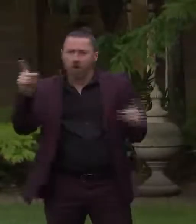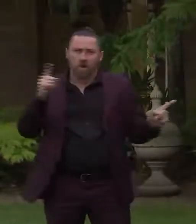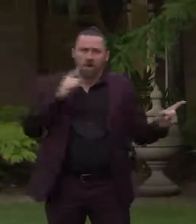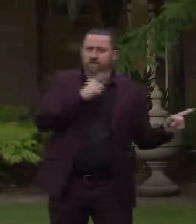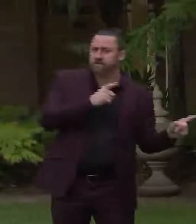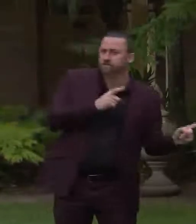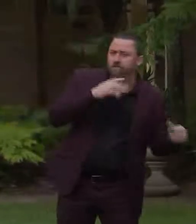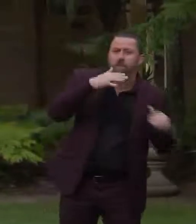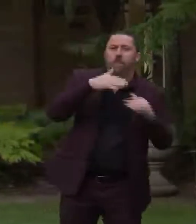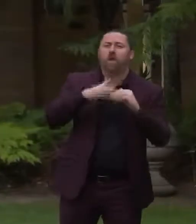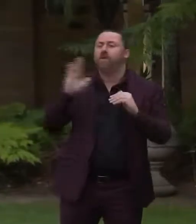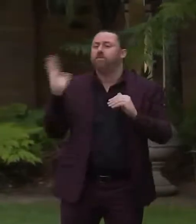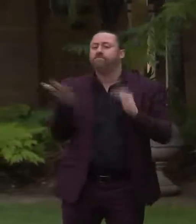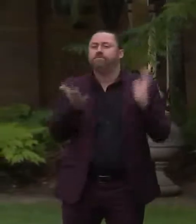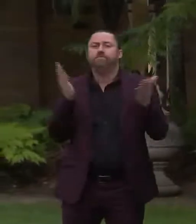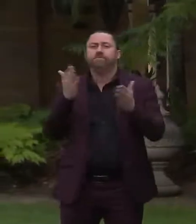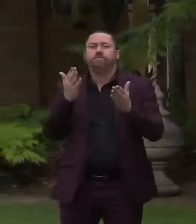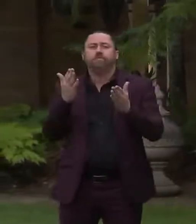Sure.